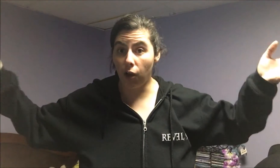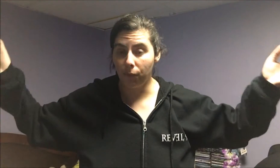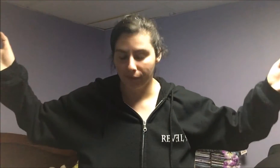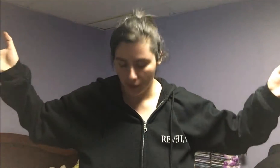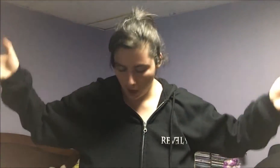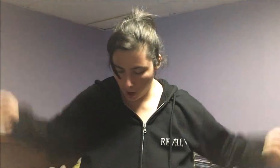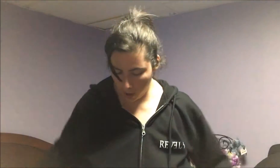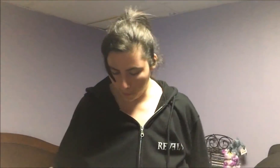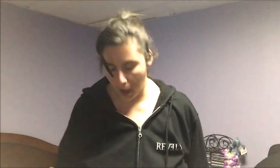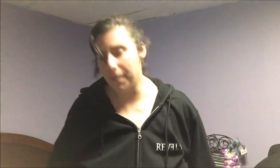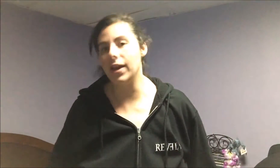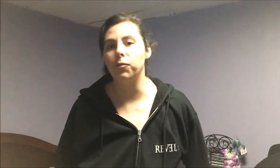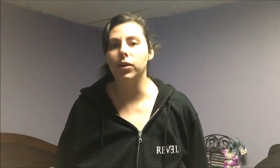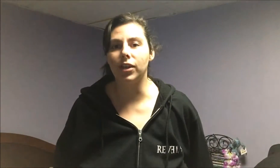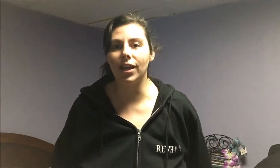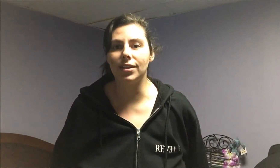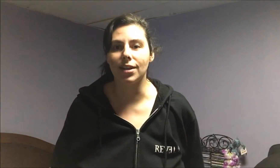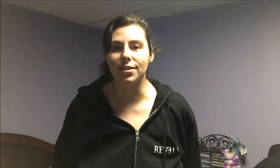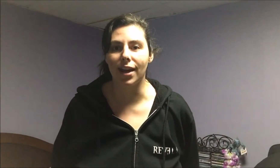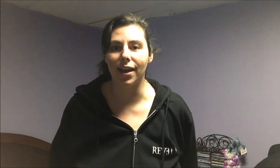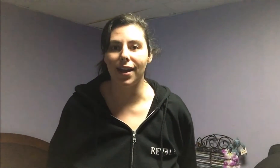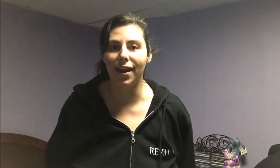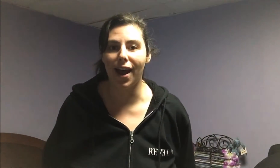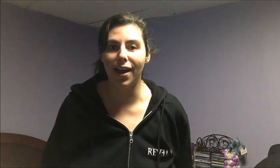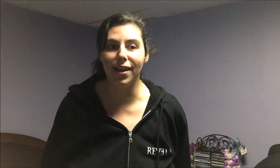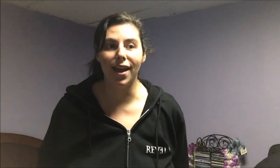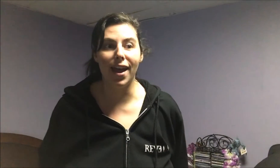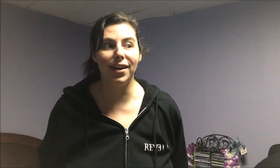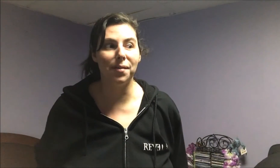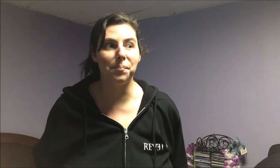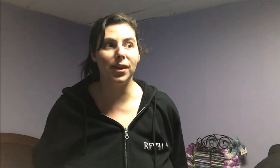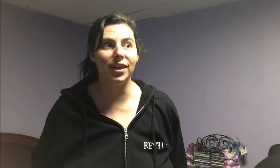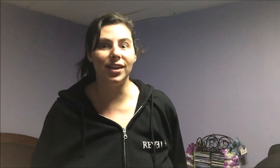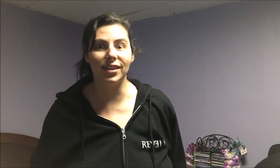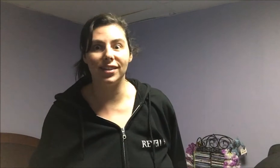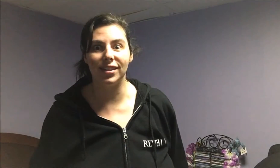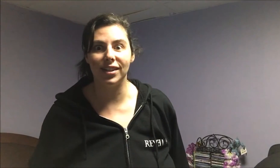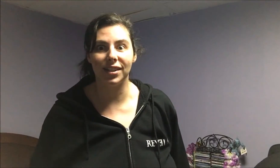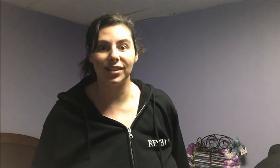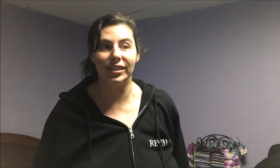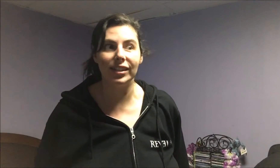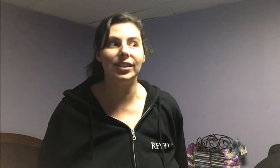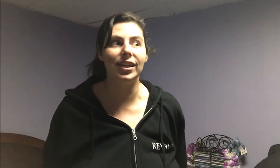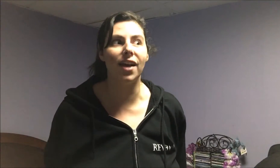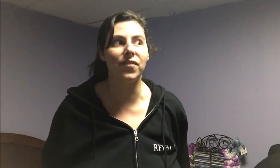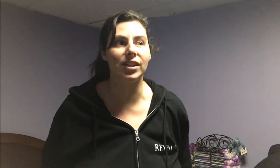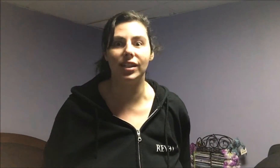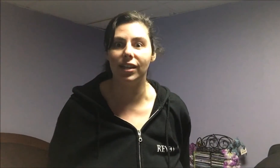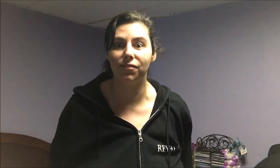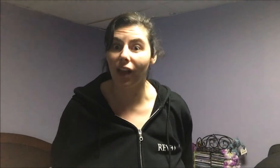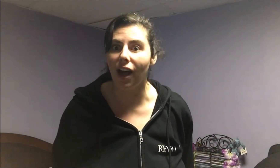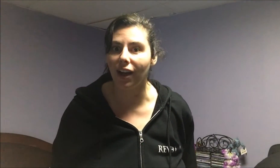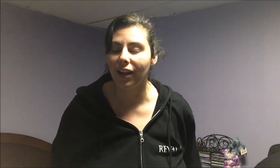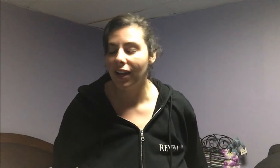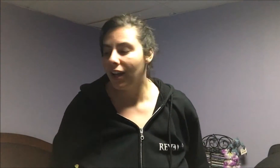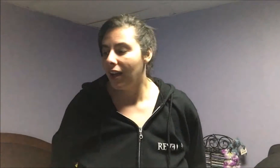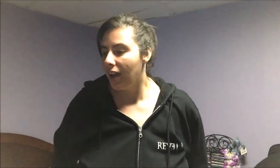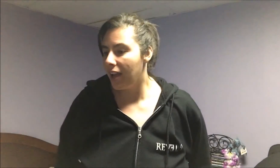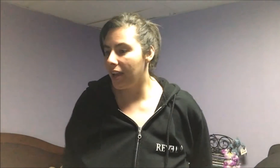So, I met We the Kings yesterday, and I ended up being in the CTFXC vlog.